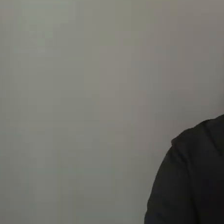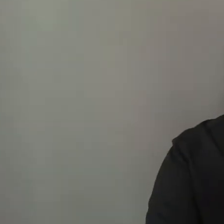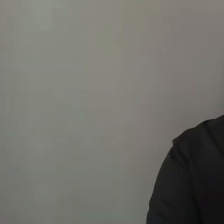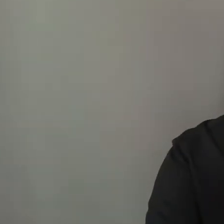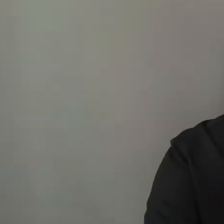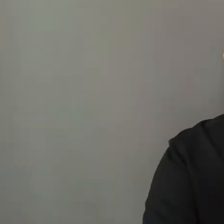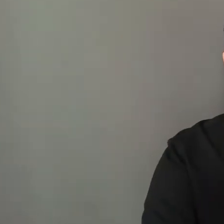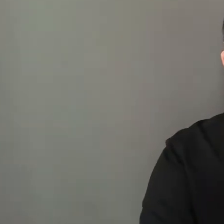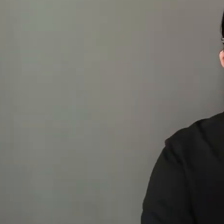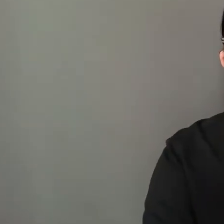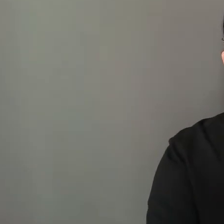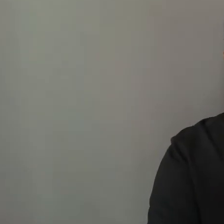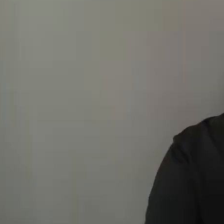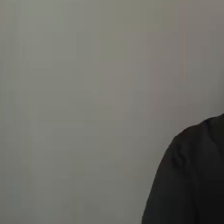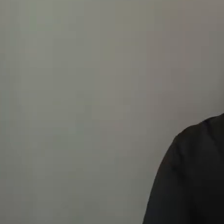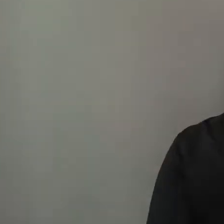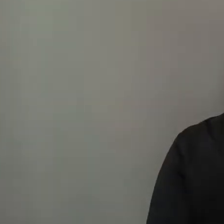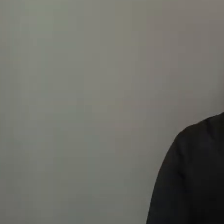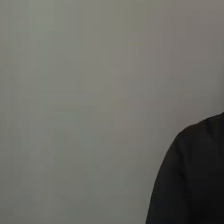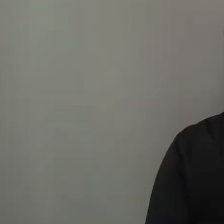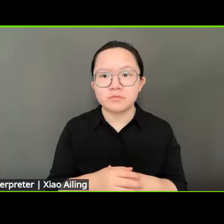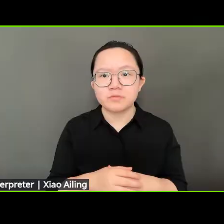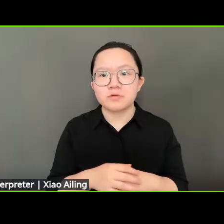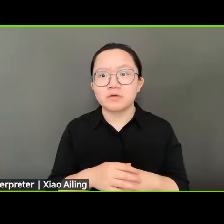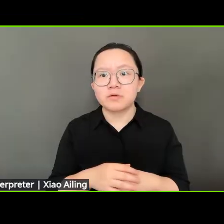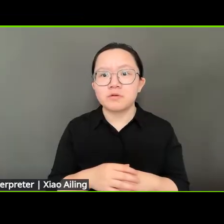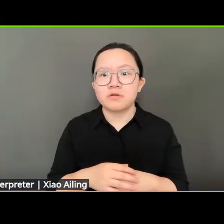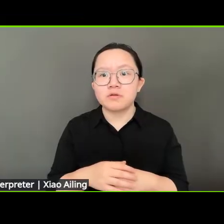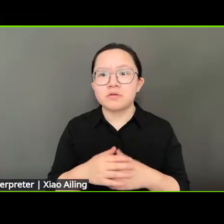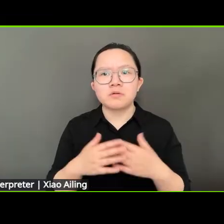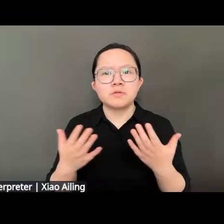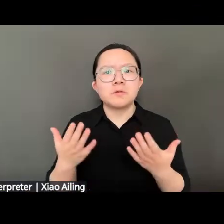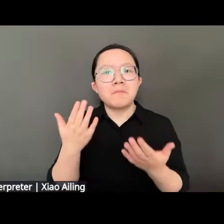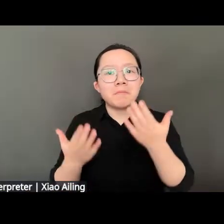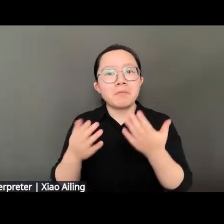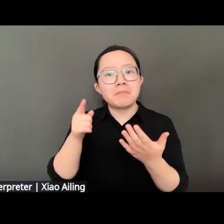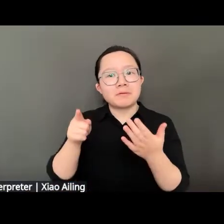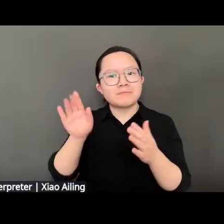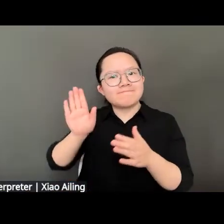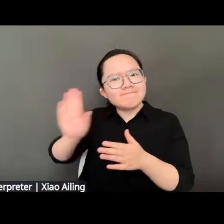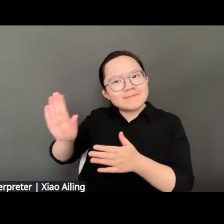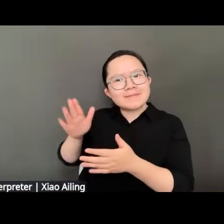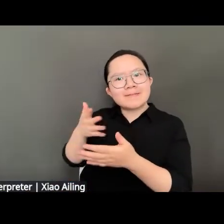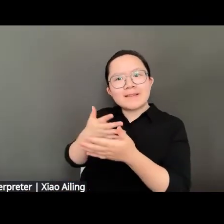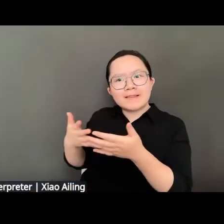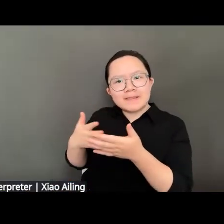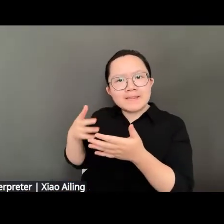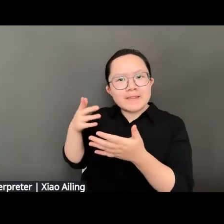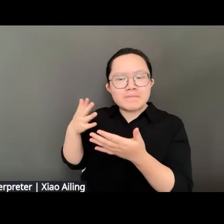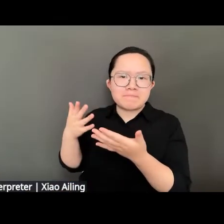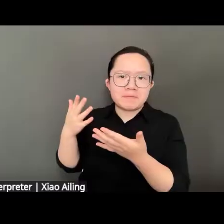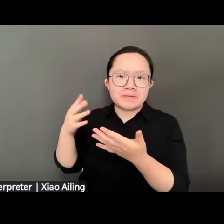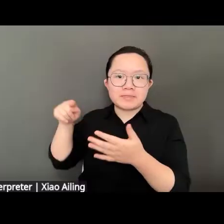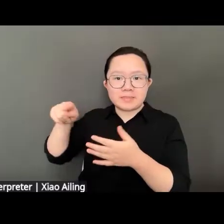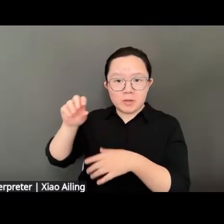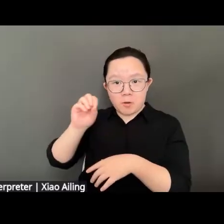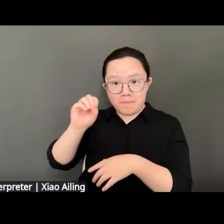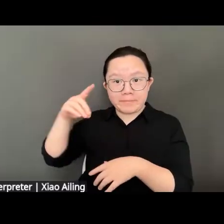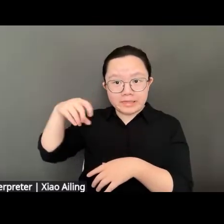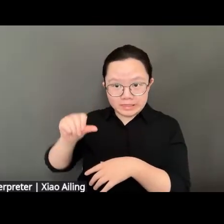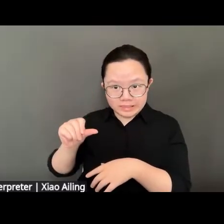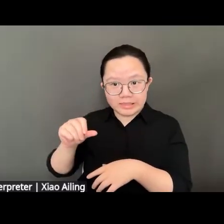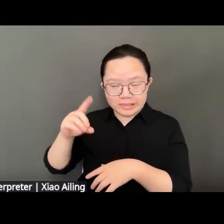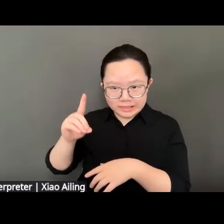Basically, we may run the risk that disability inclusive development becomes like everyone's responsibility,